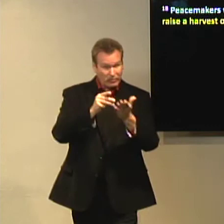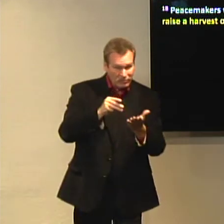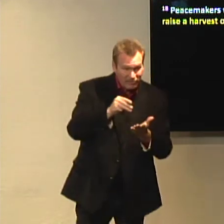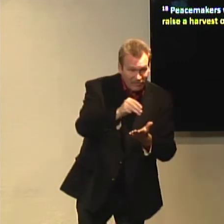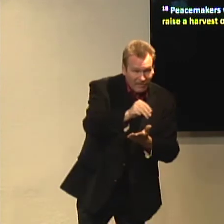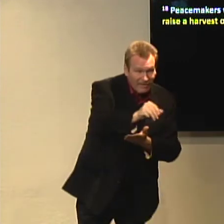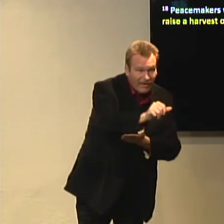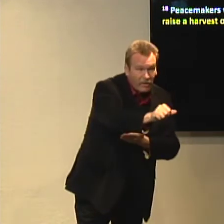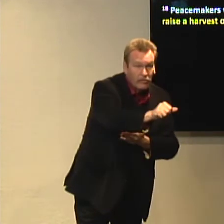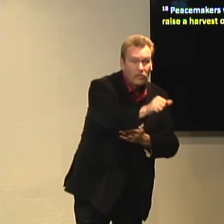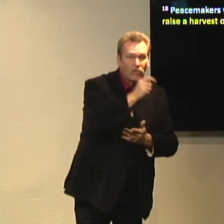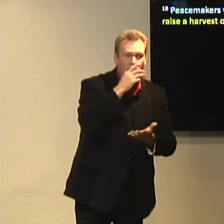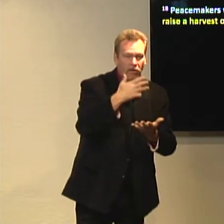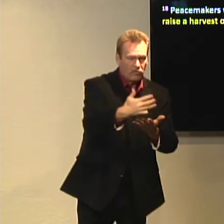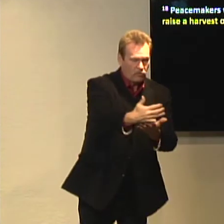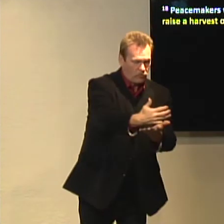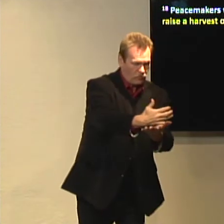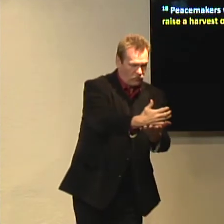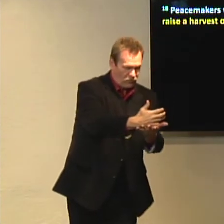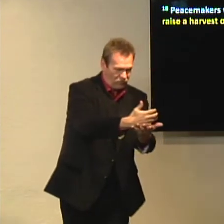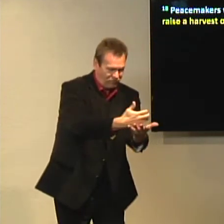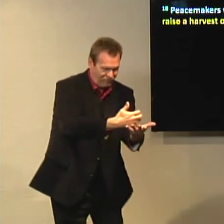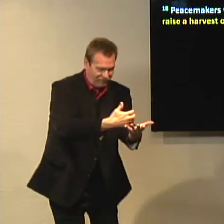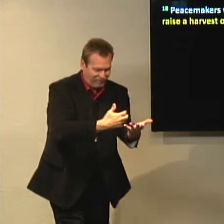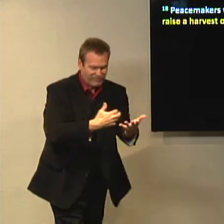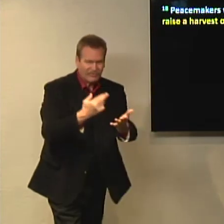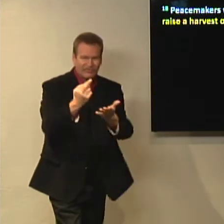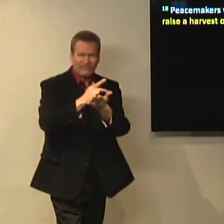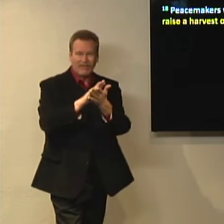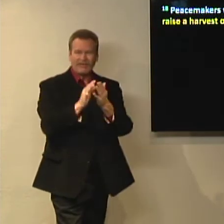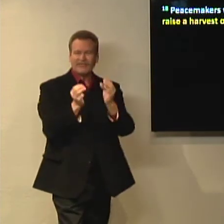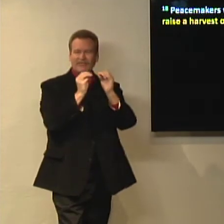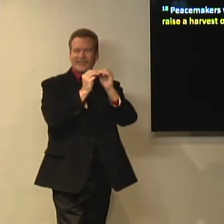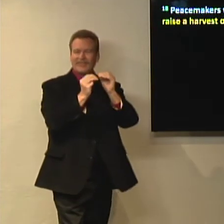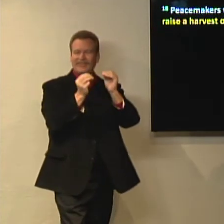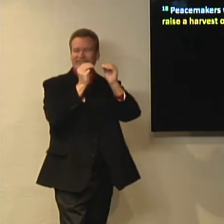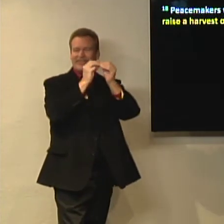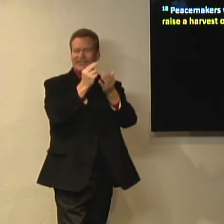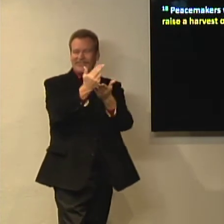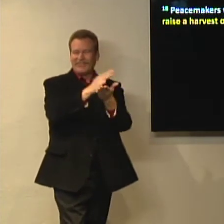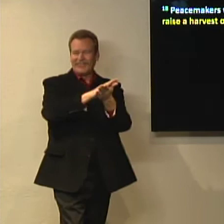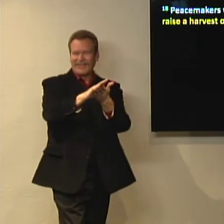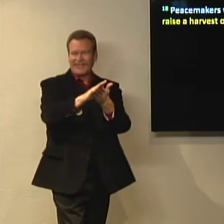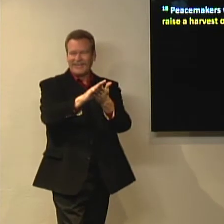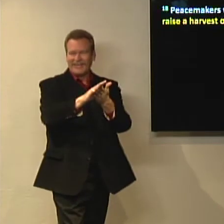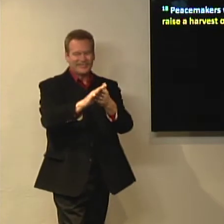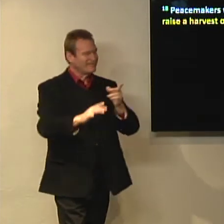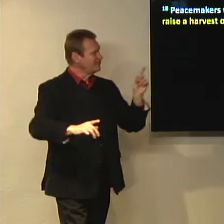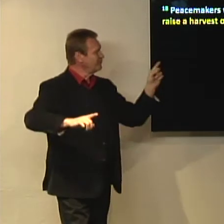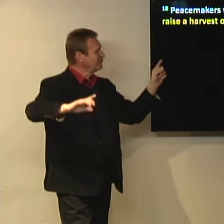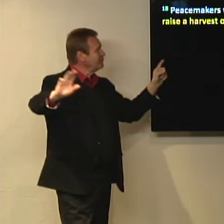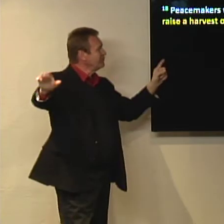So that which you sow, so shall ye reap. more and more.